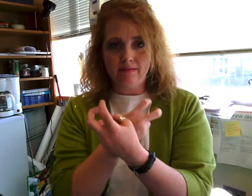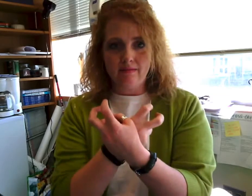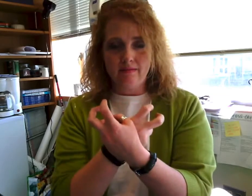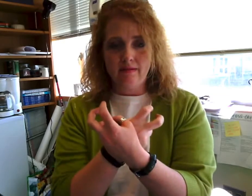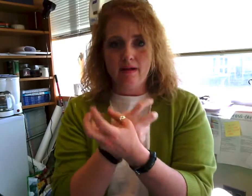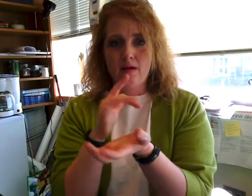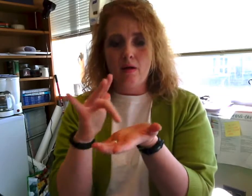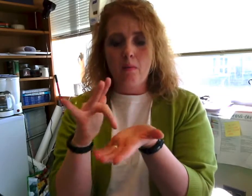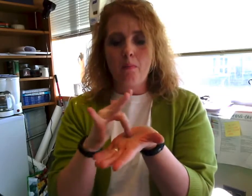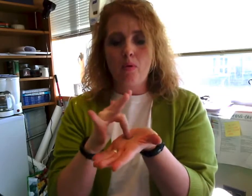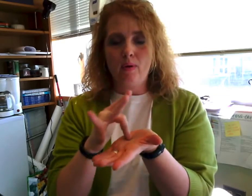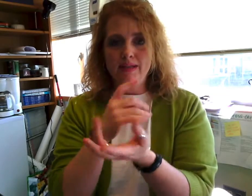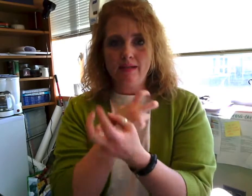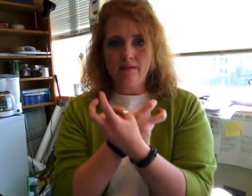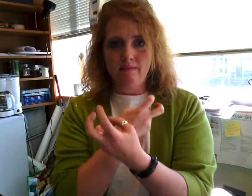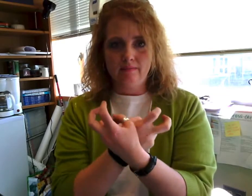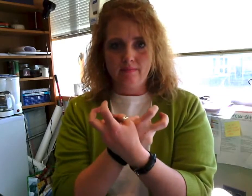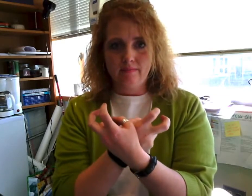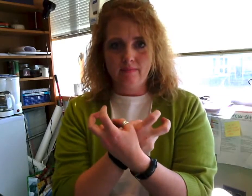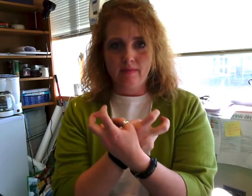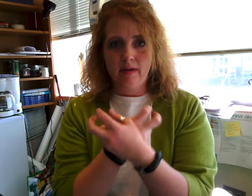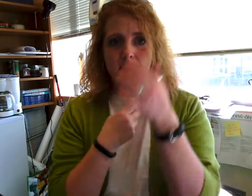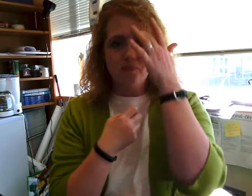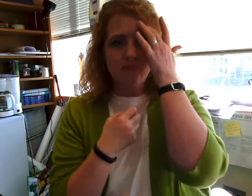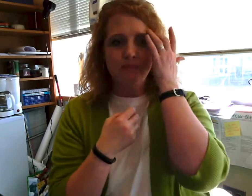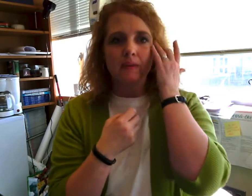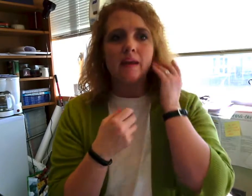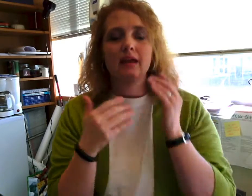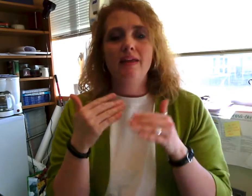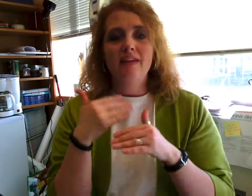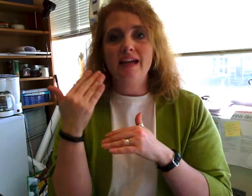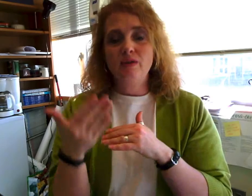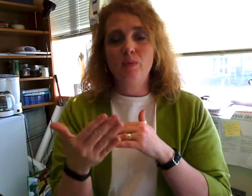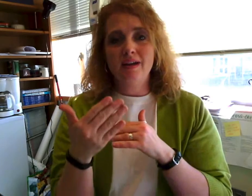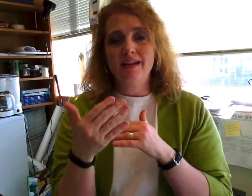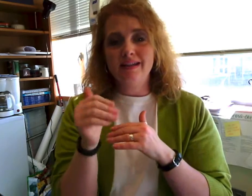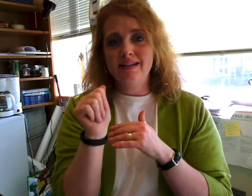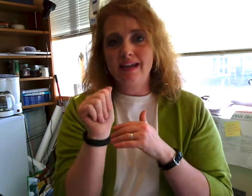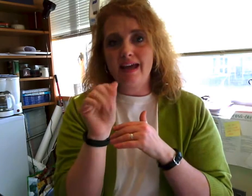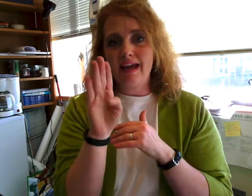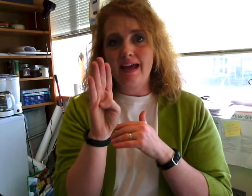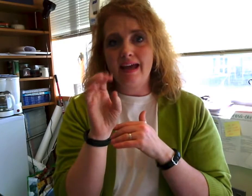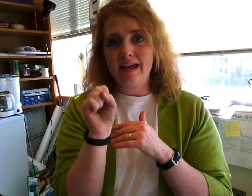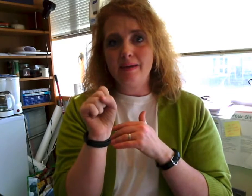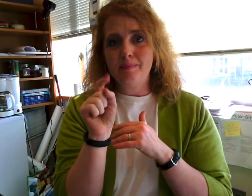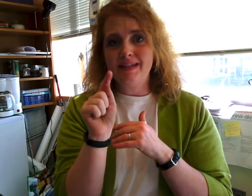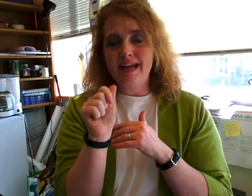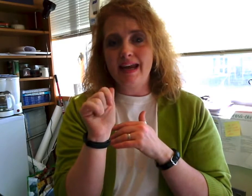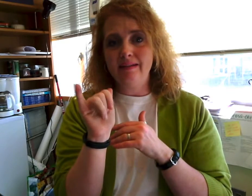poison, poison, okay? The next one is